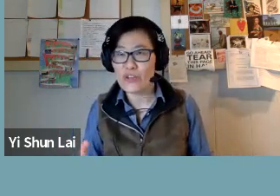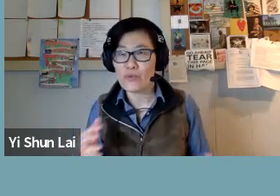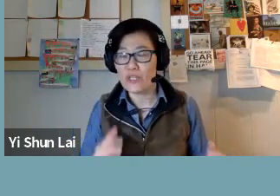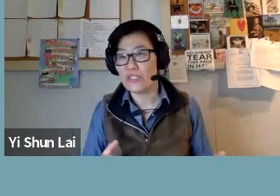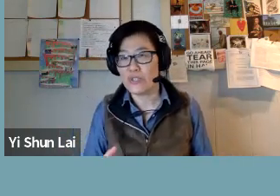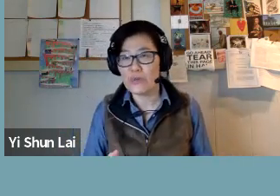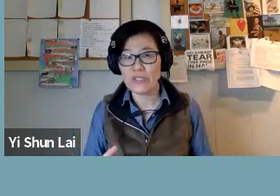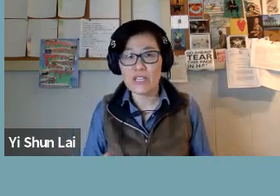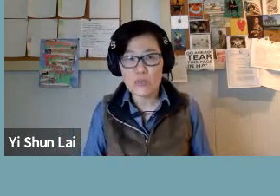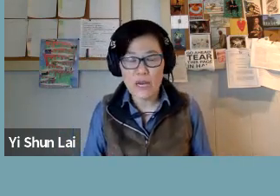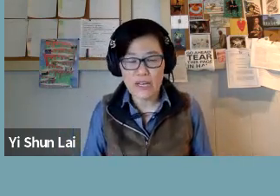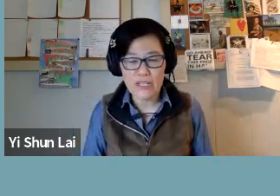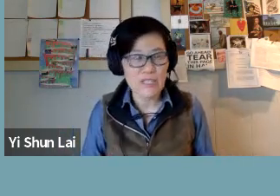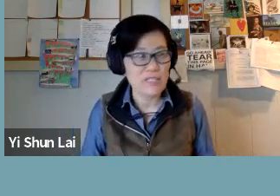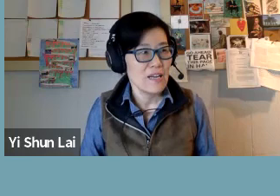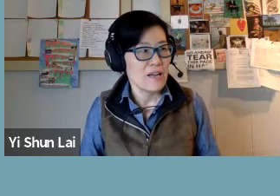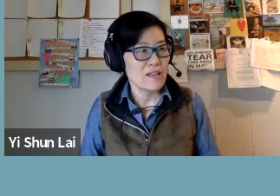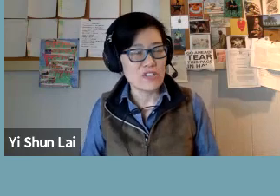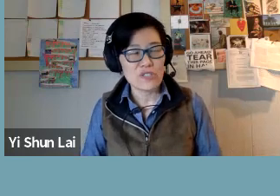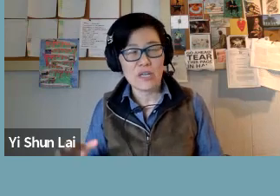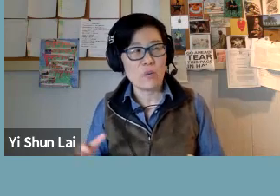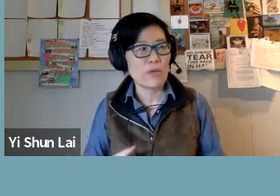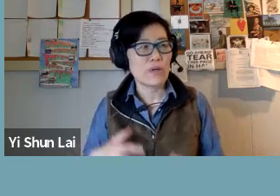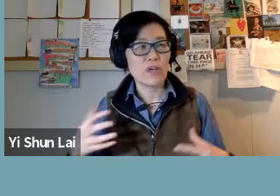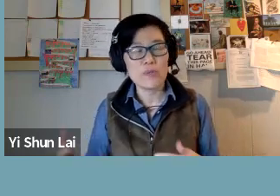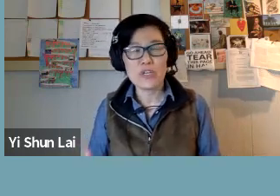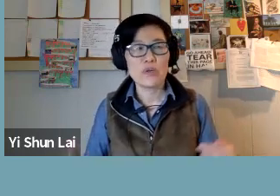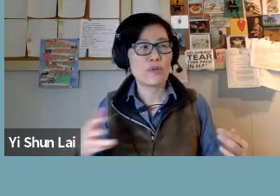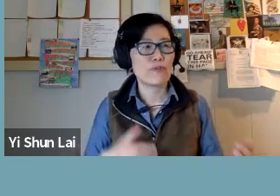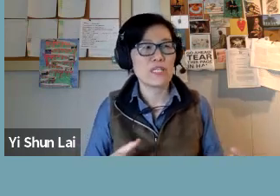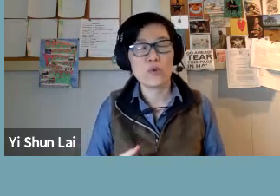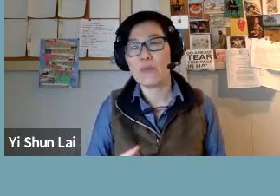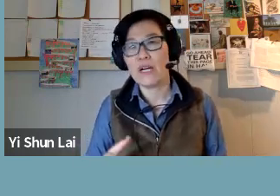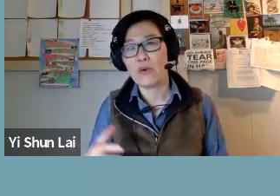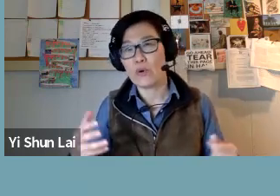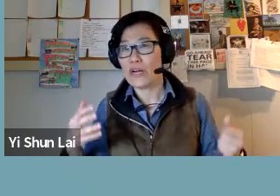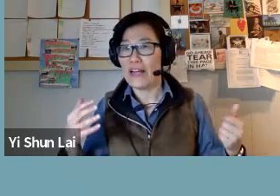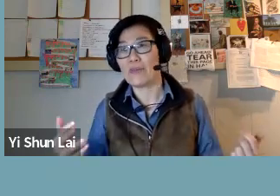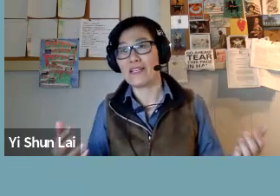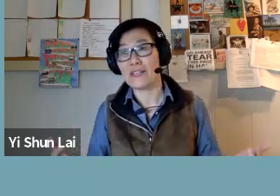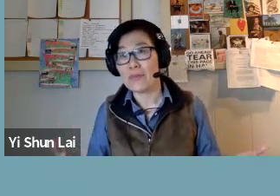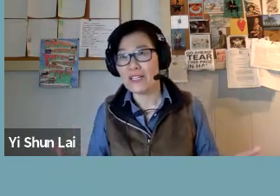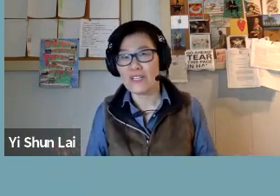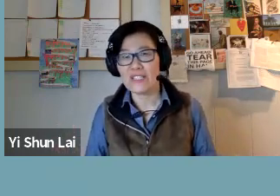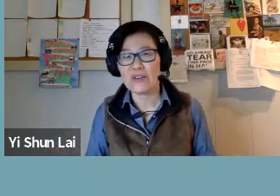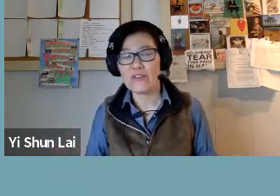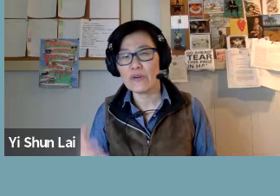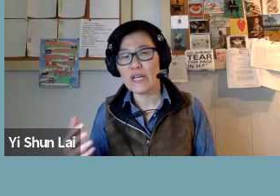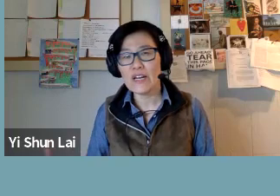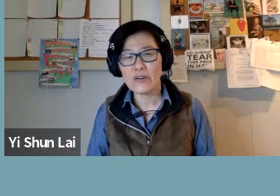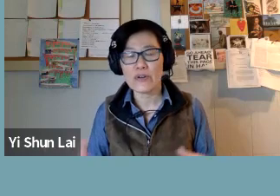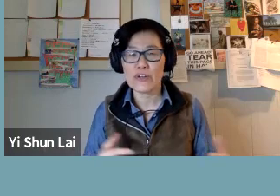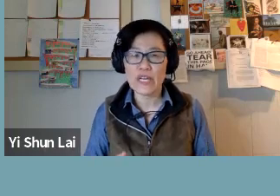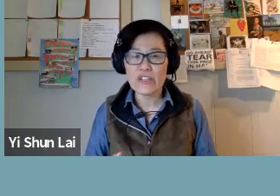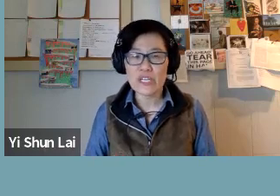is what you want to do. The slush pile is essentially what we call the open queue, the freelance query pile, or anybody's inbox, right? So if you're